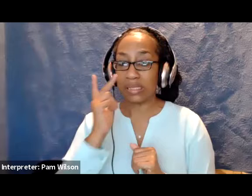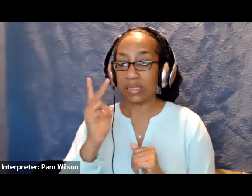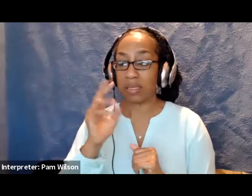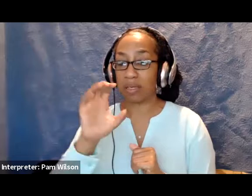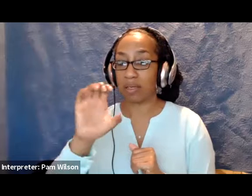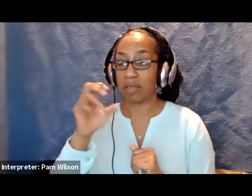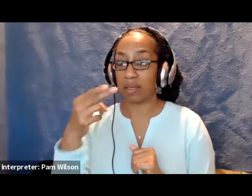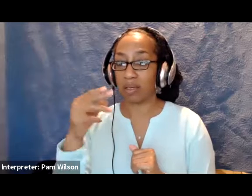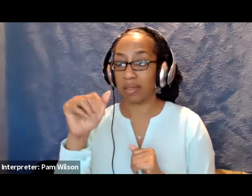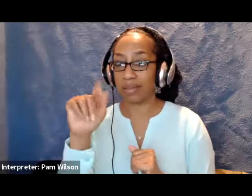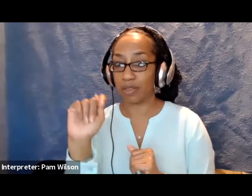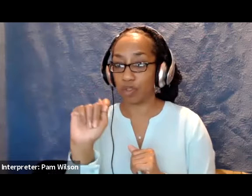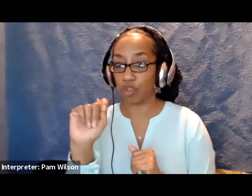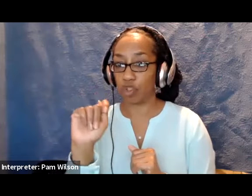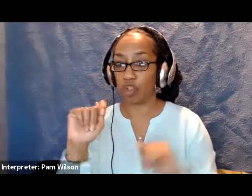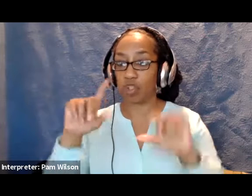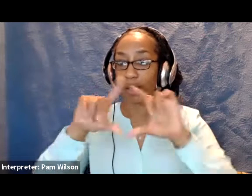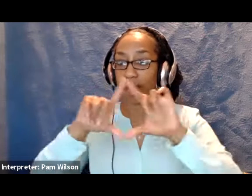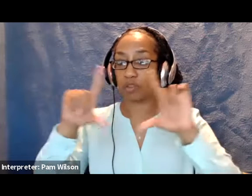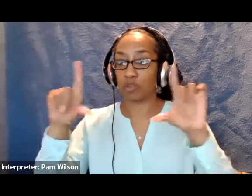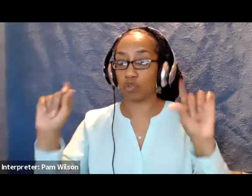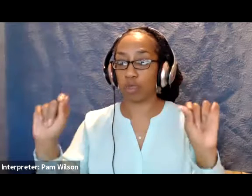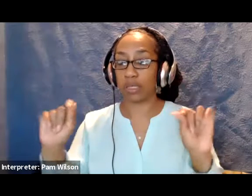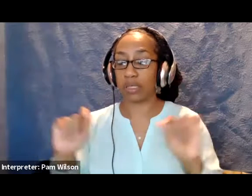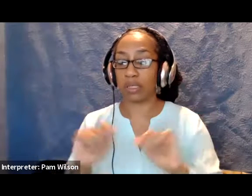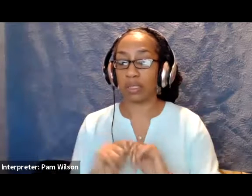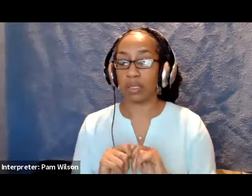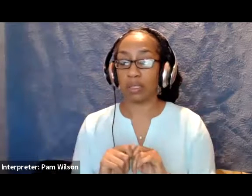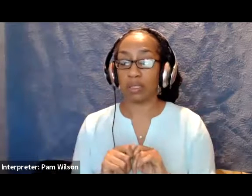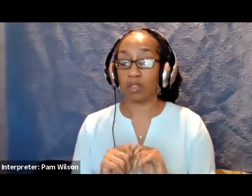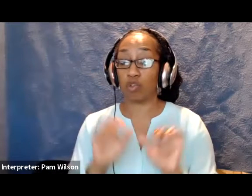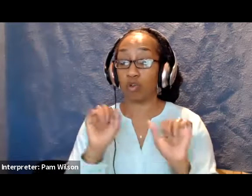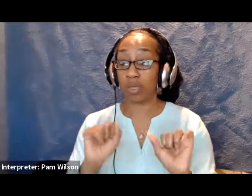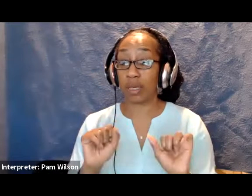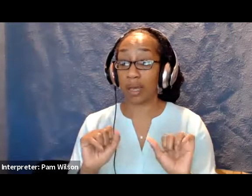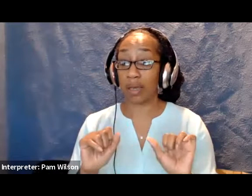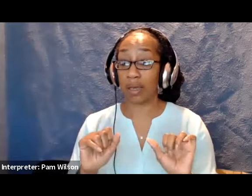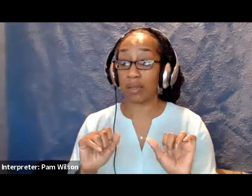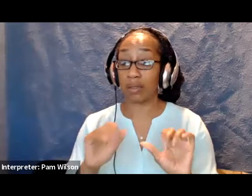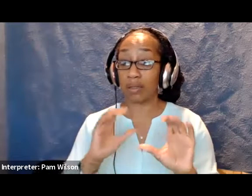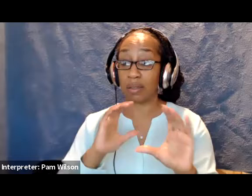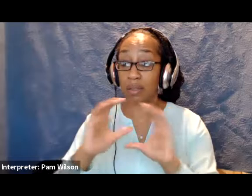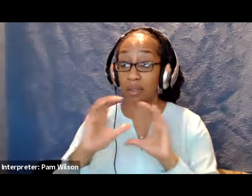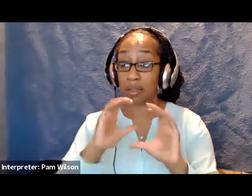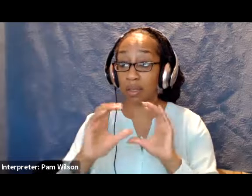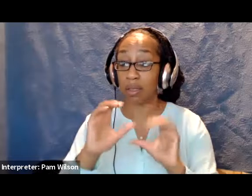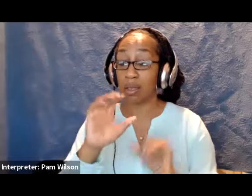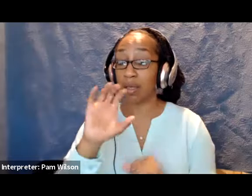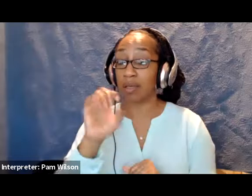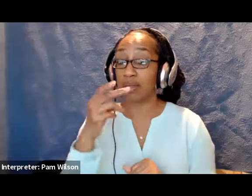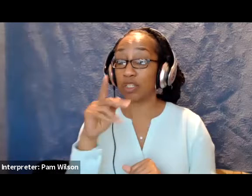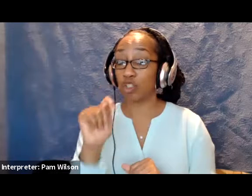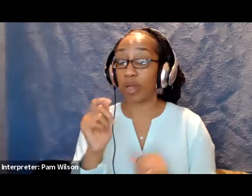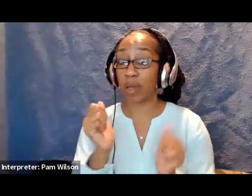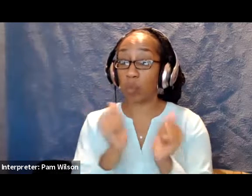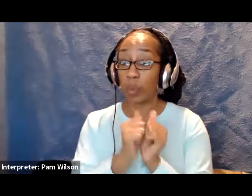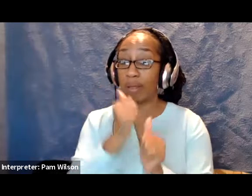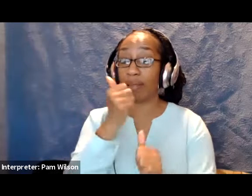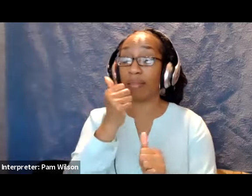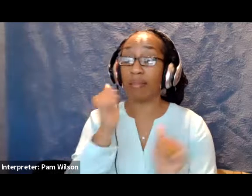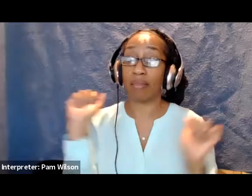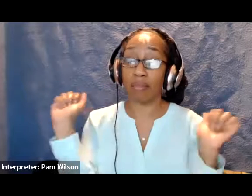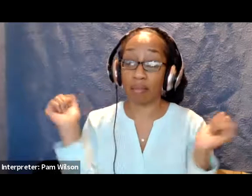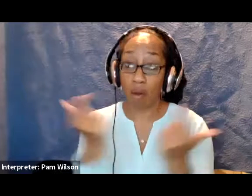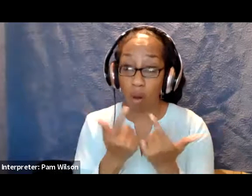So note that you can either chat to everyone, or you can pull this down and you can chat to